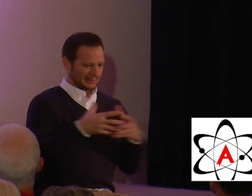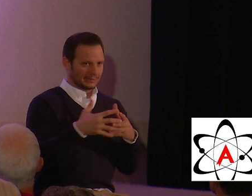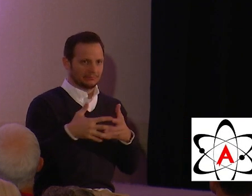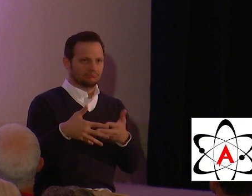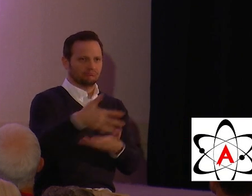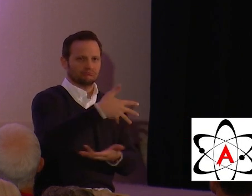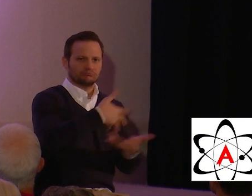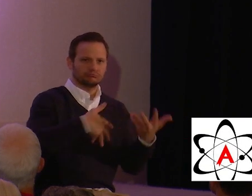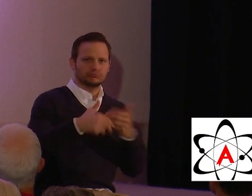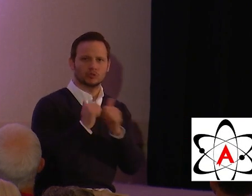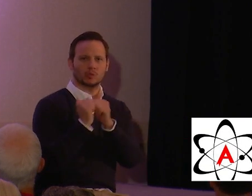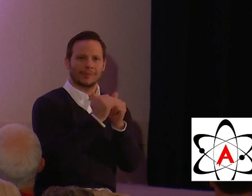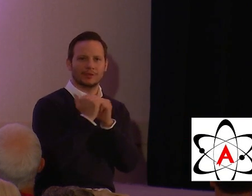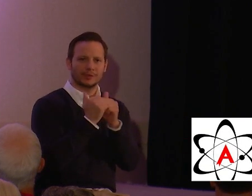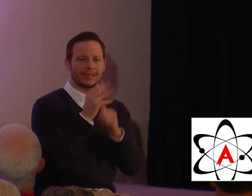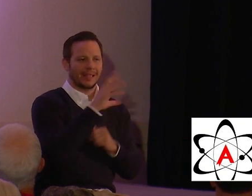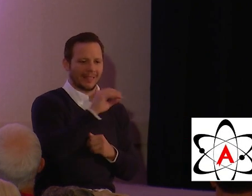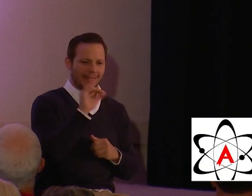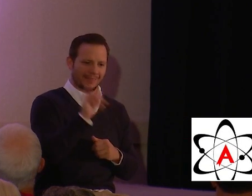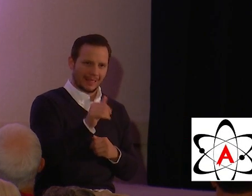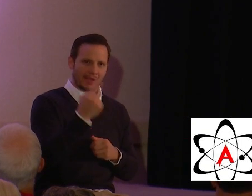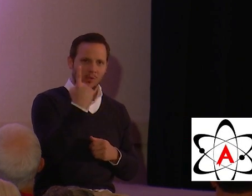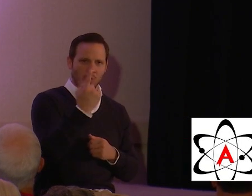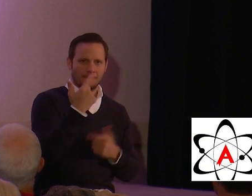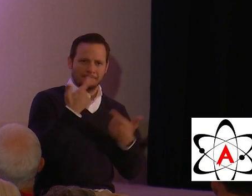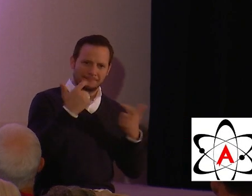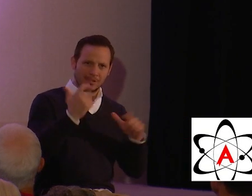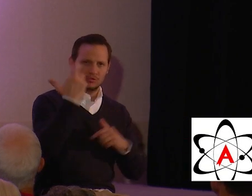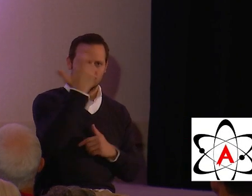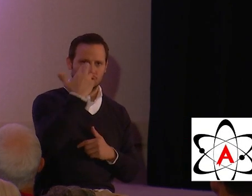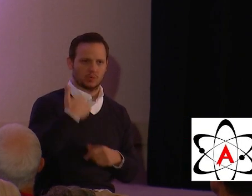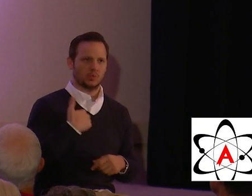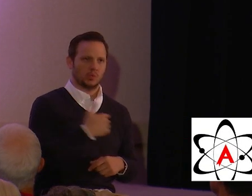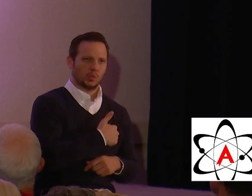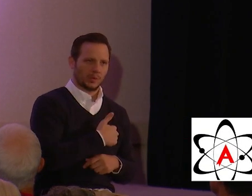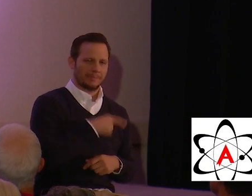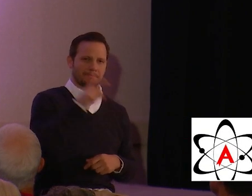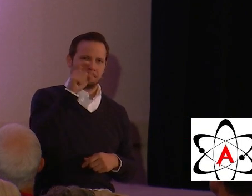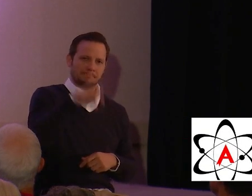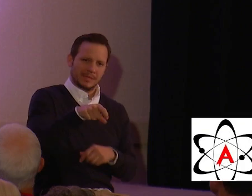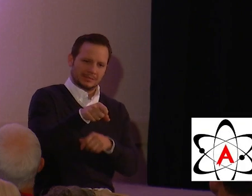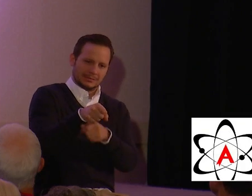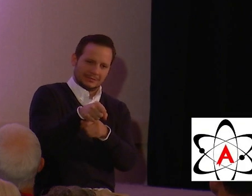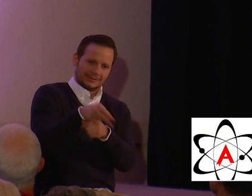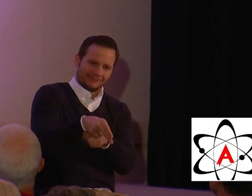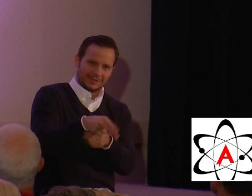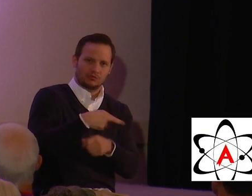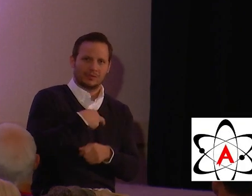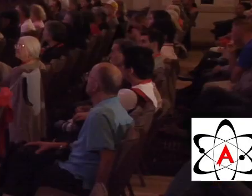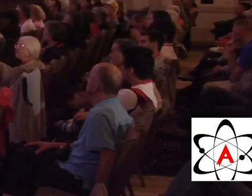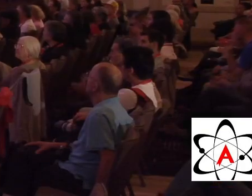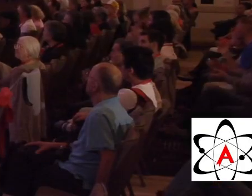this is one of the many reasons that we need to defeat religion dead.